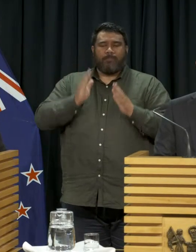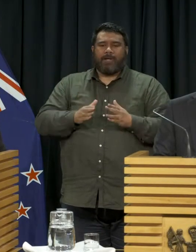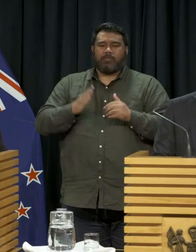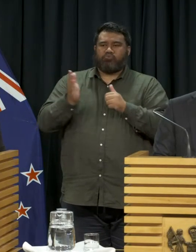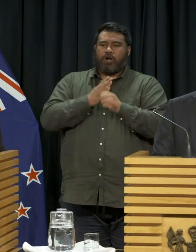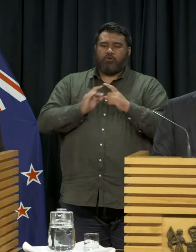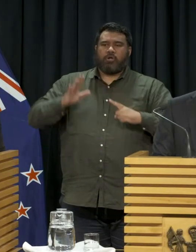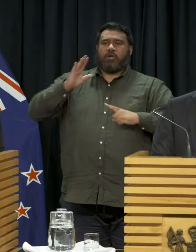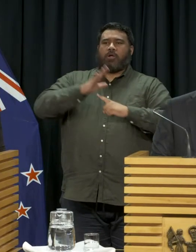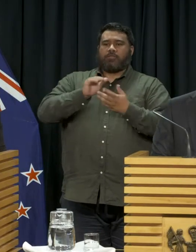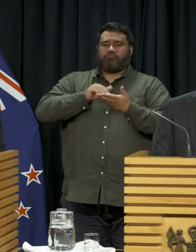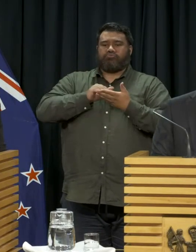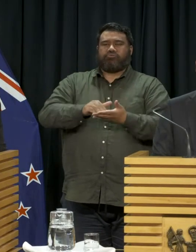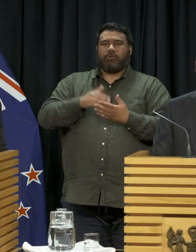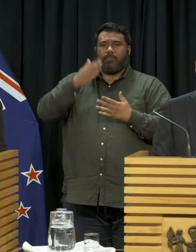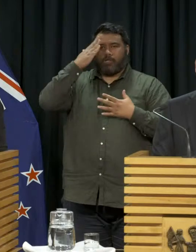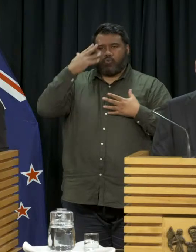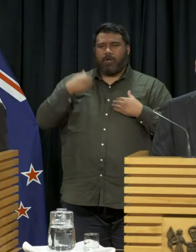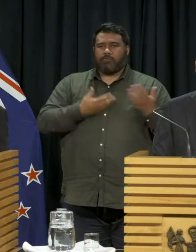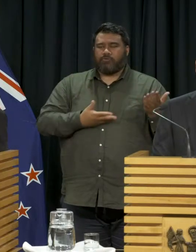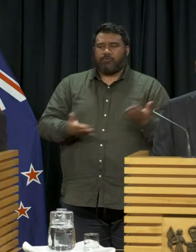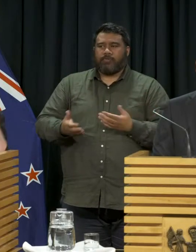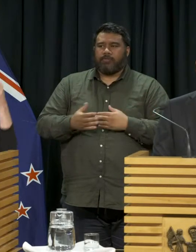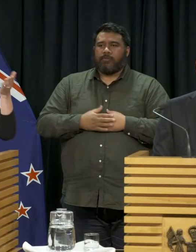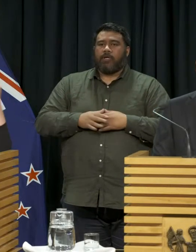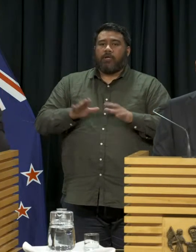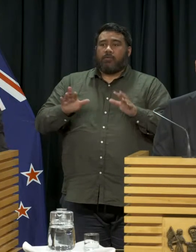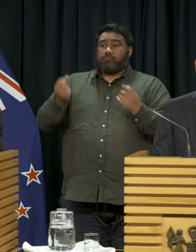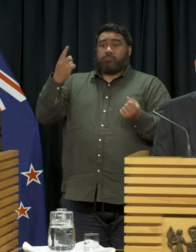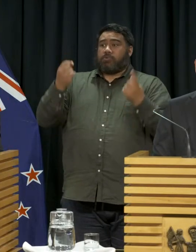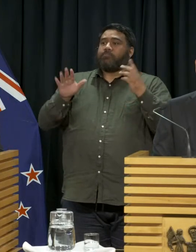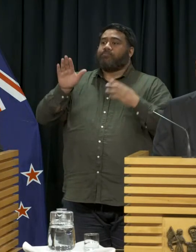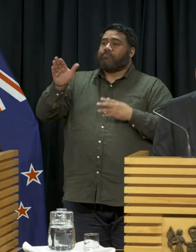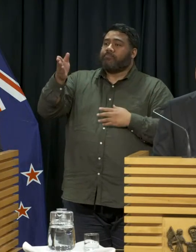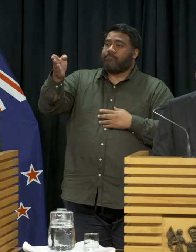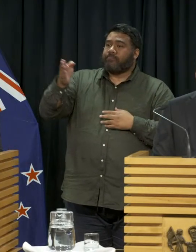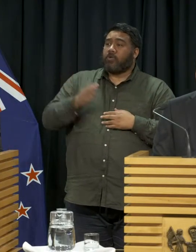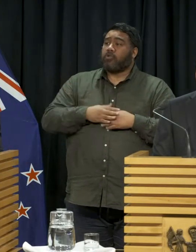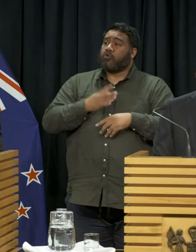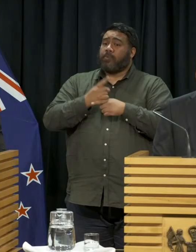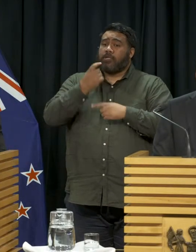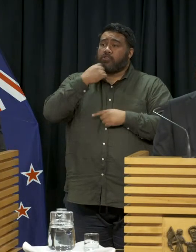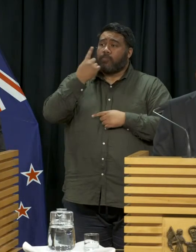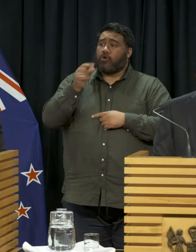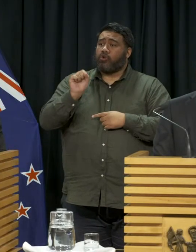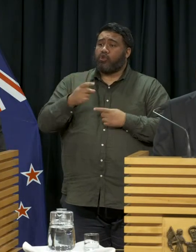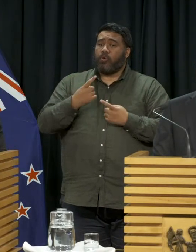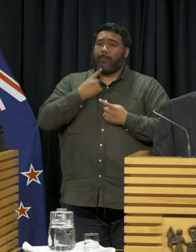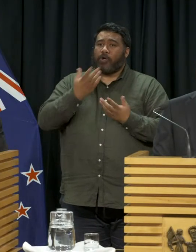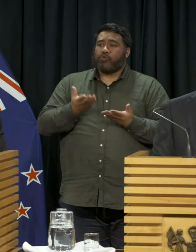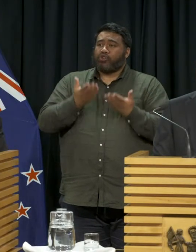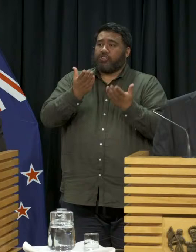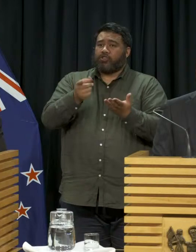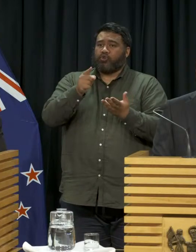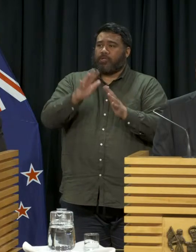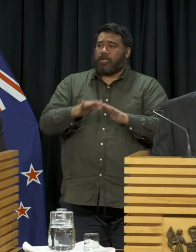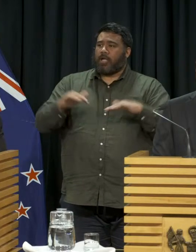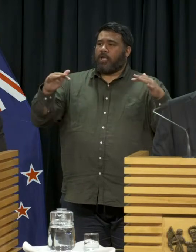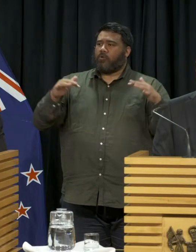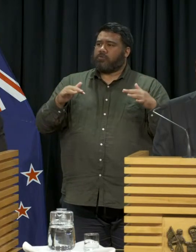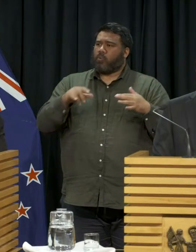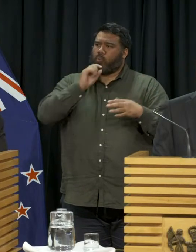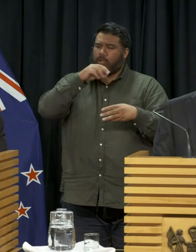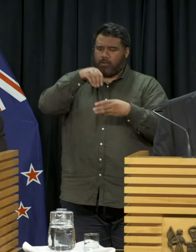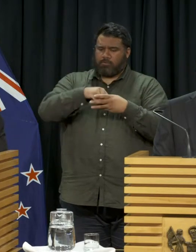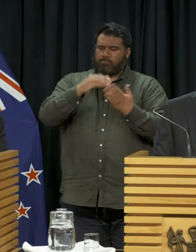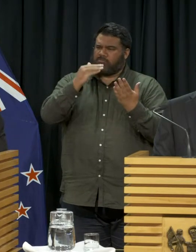to work on those services too. Prime Minister, just on tomorrow's just on tomorrow's motion for Prince Philip in Yeah. the House, sort of what will that include, and what is